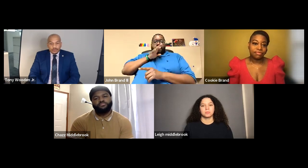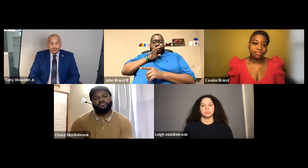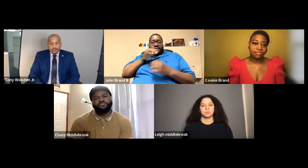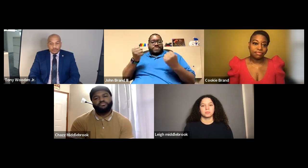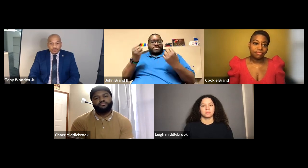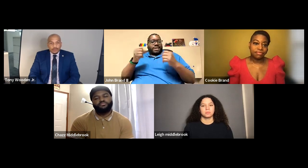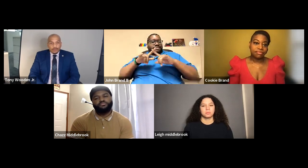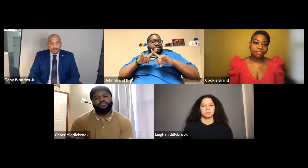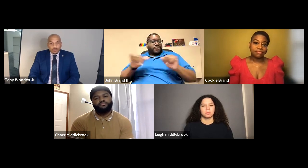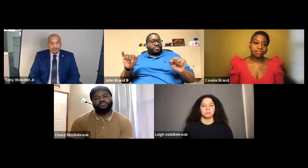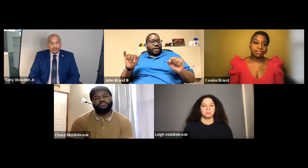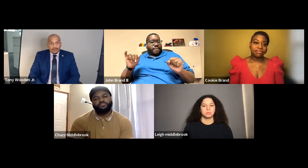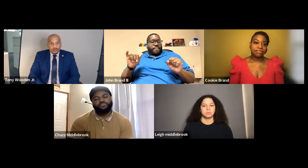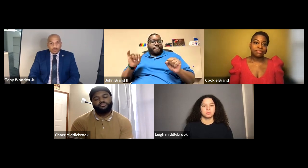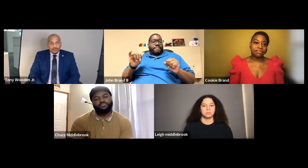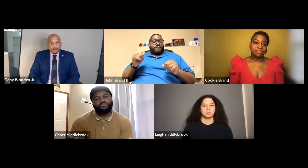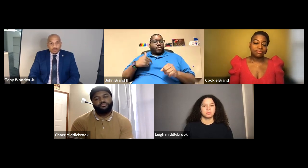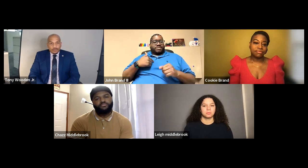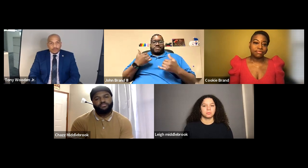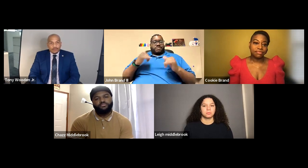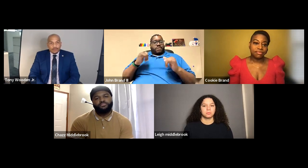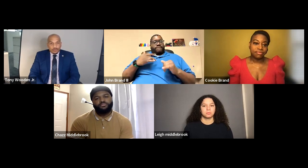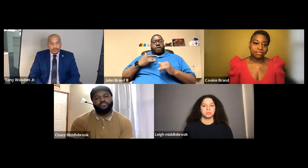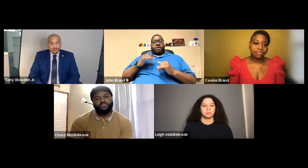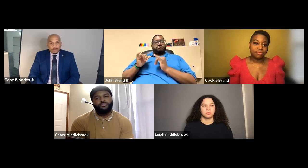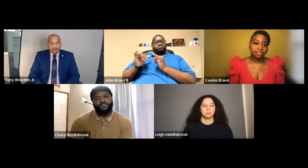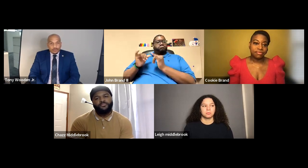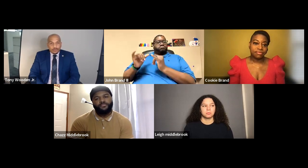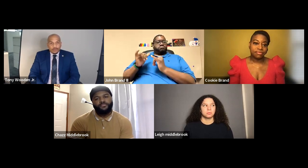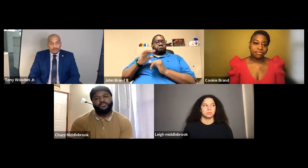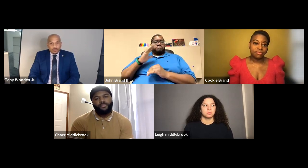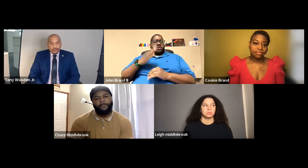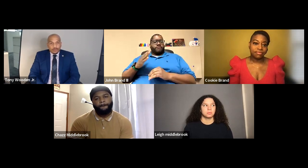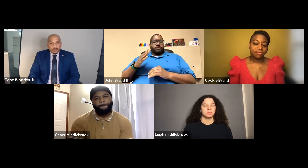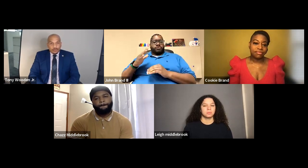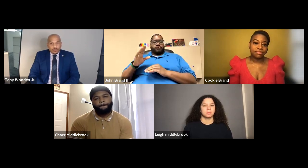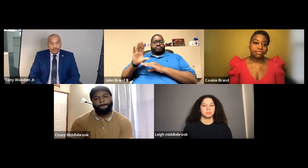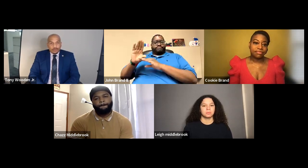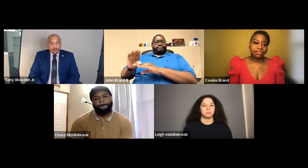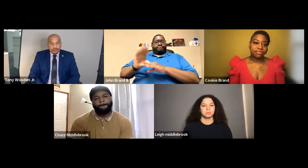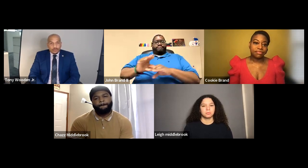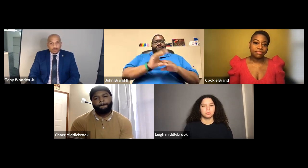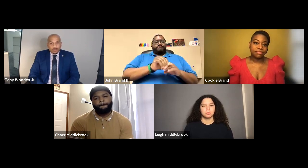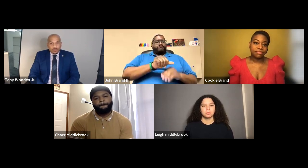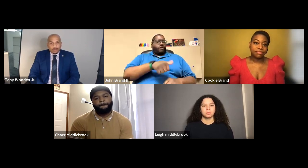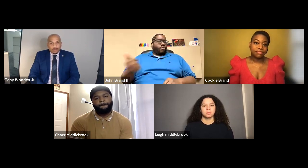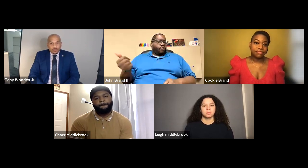very much just like them because I can speak for myself if I have to, and I can also sign for myself. And I never felt less